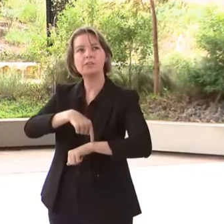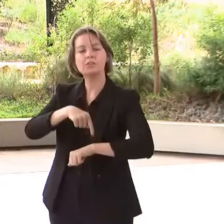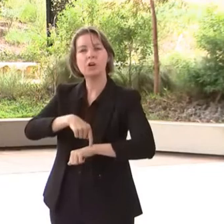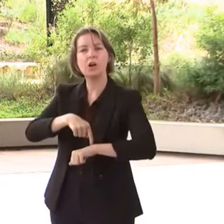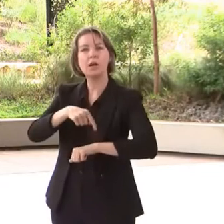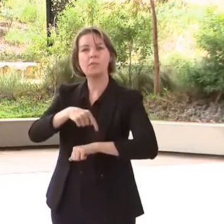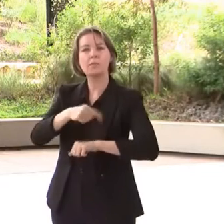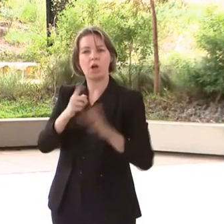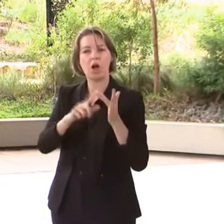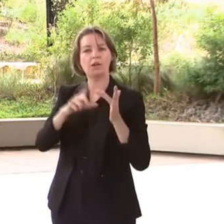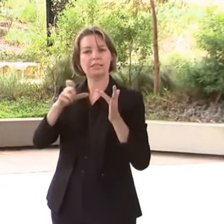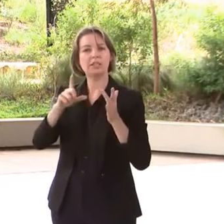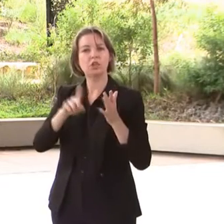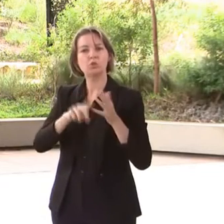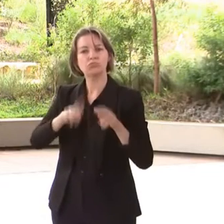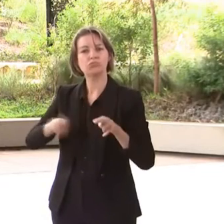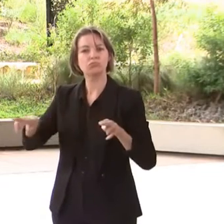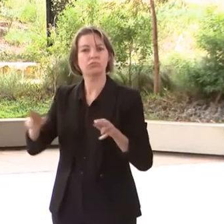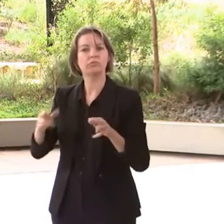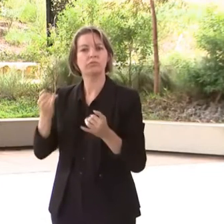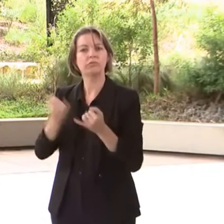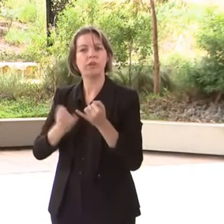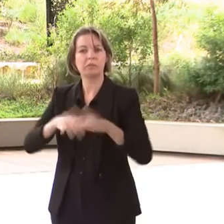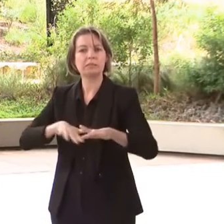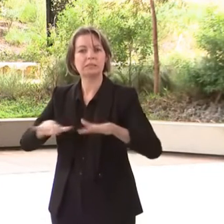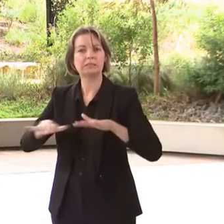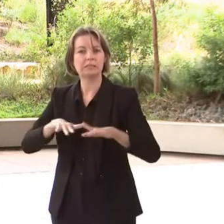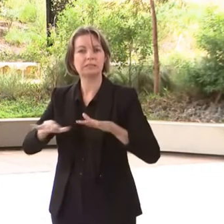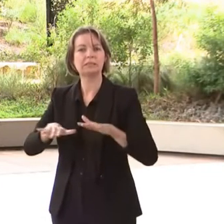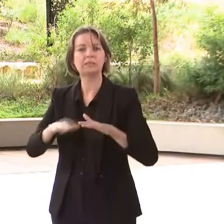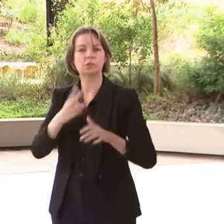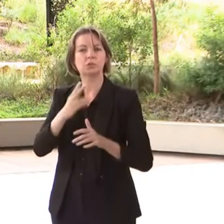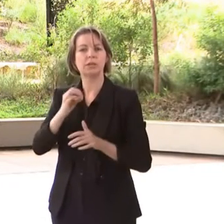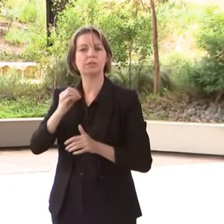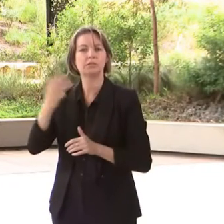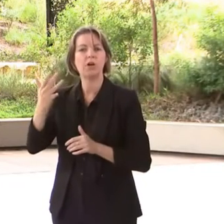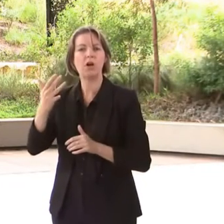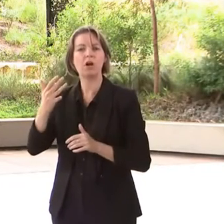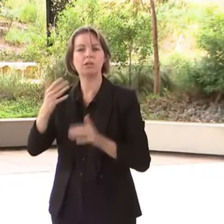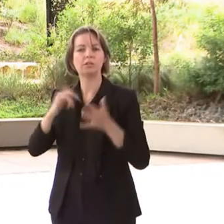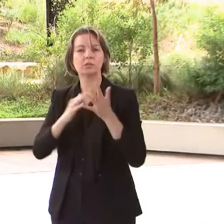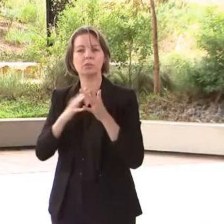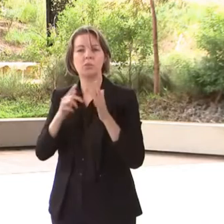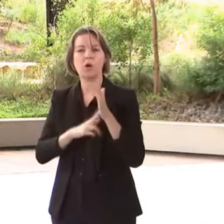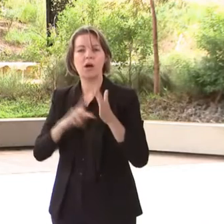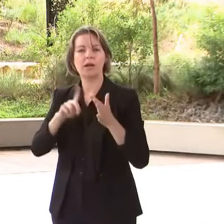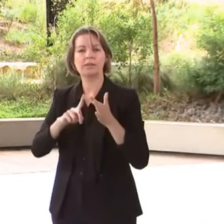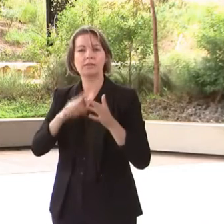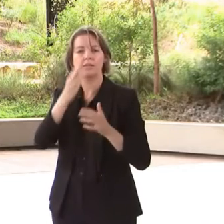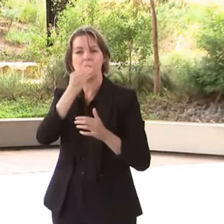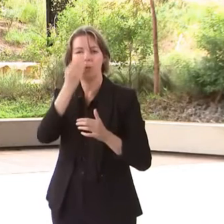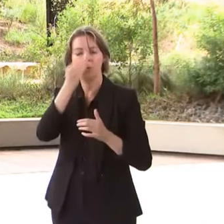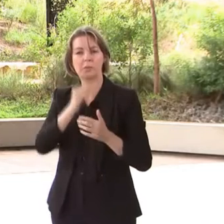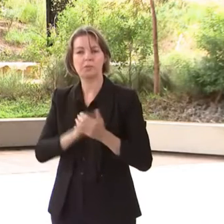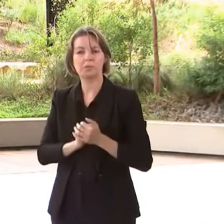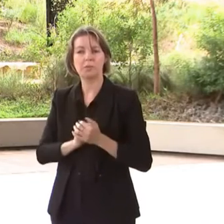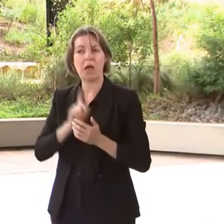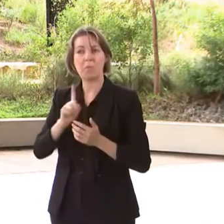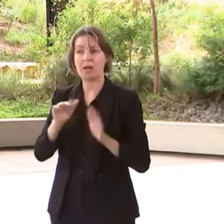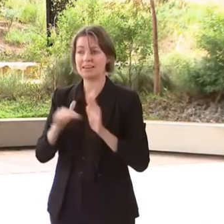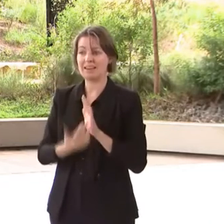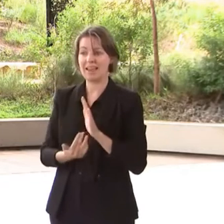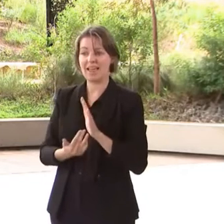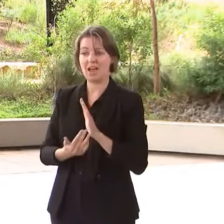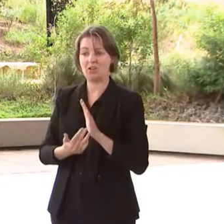that pandemic associated with swine flu 2009, and that flu variant has now become